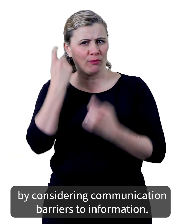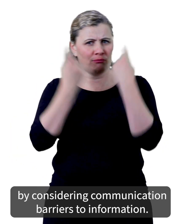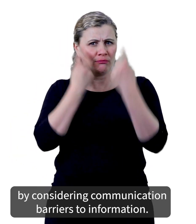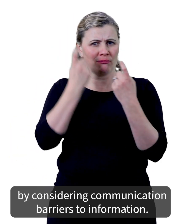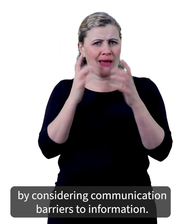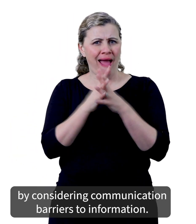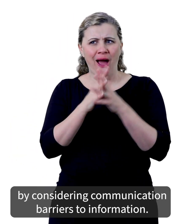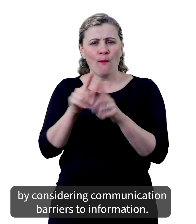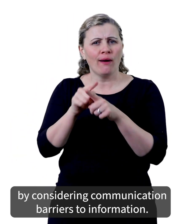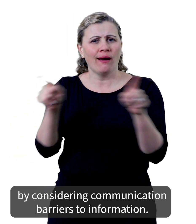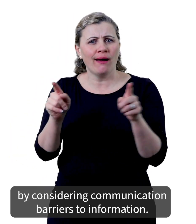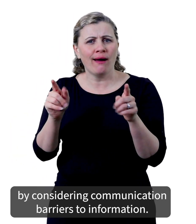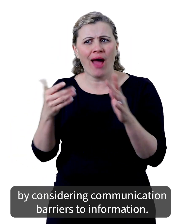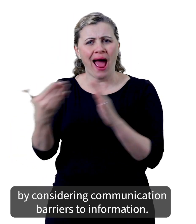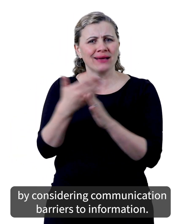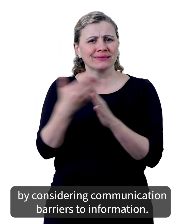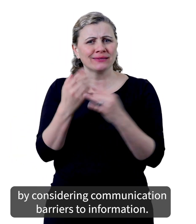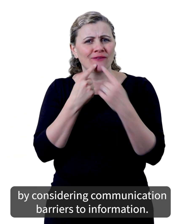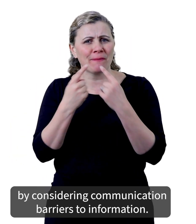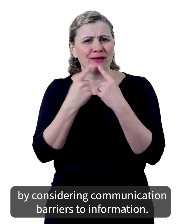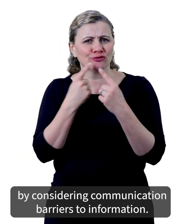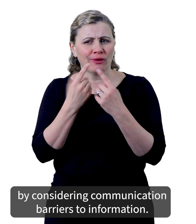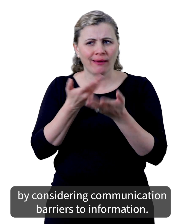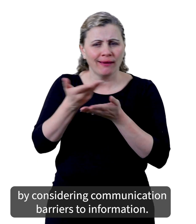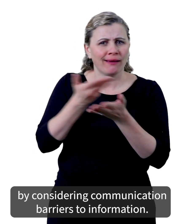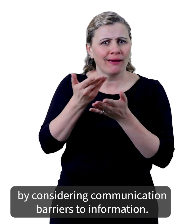by considering communication barriers to information.